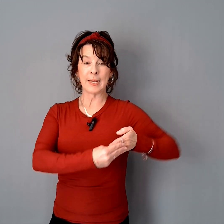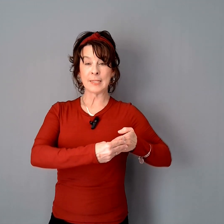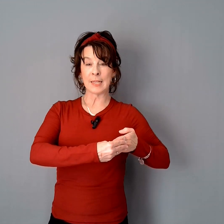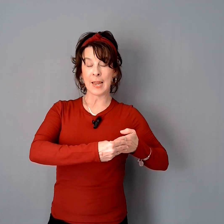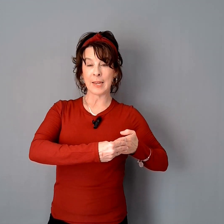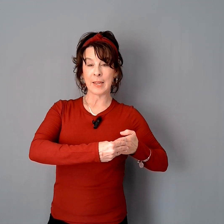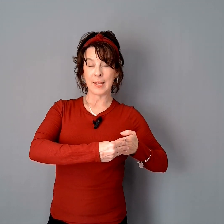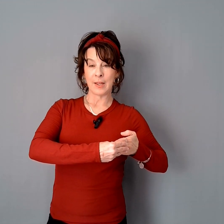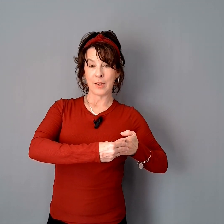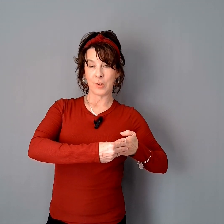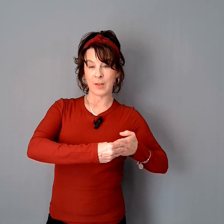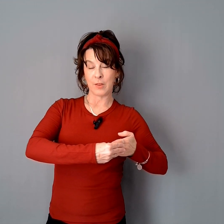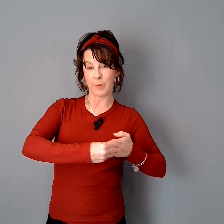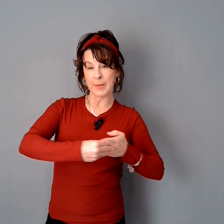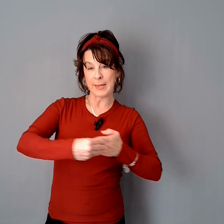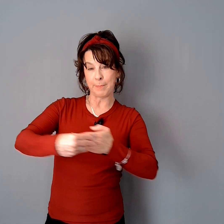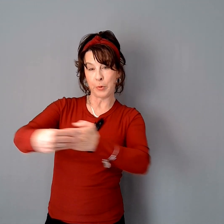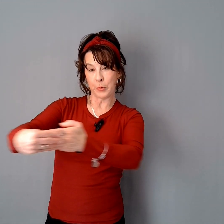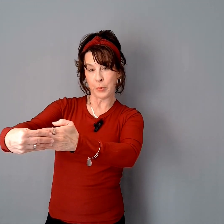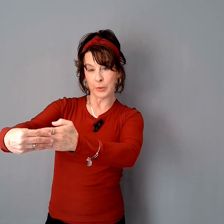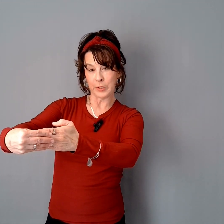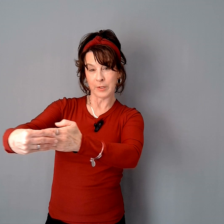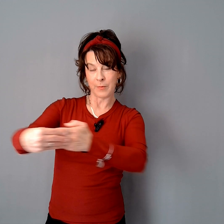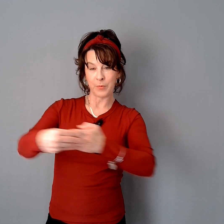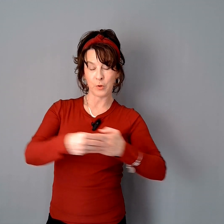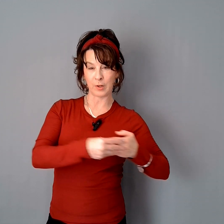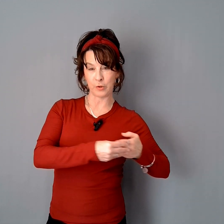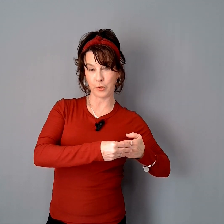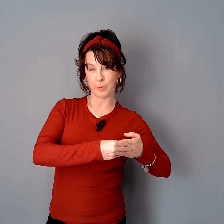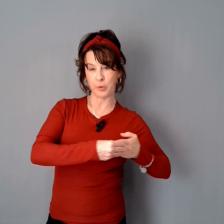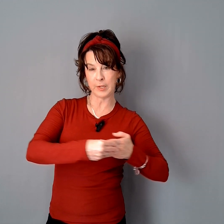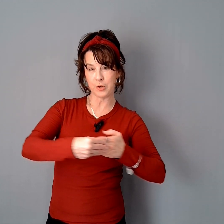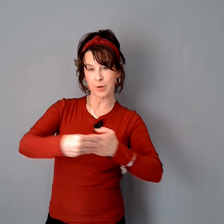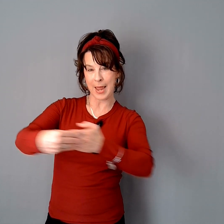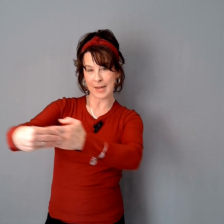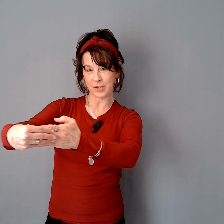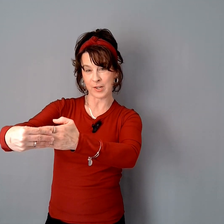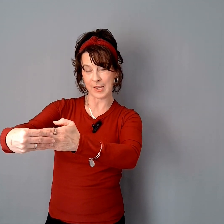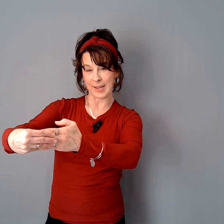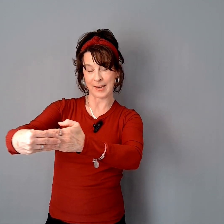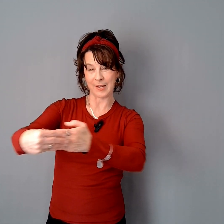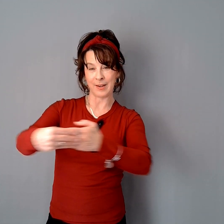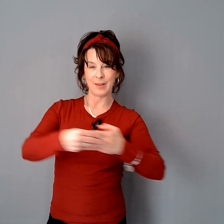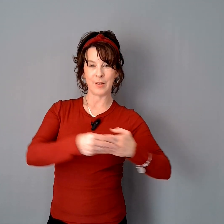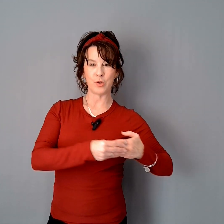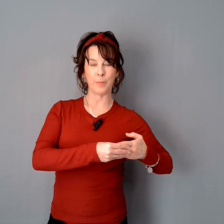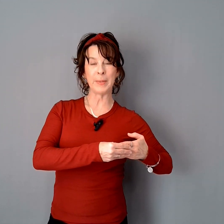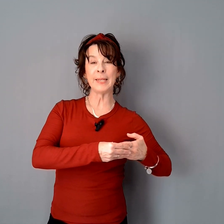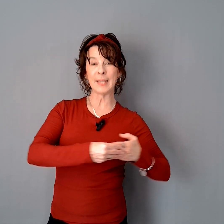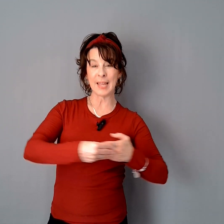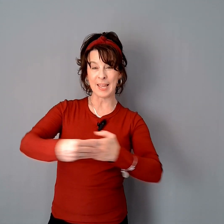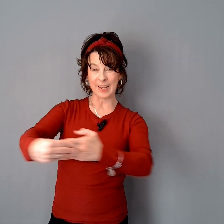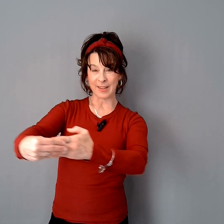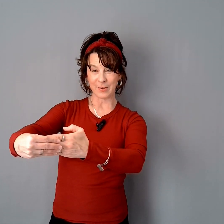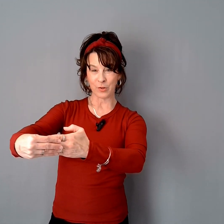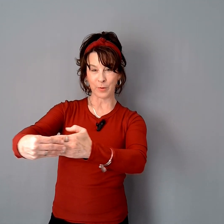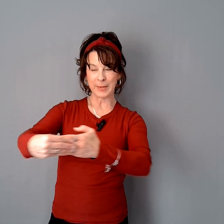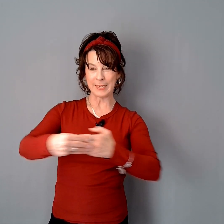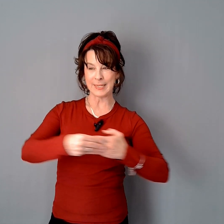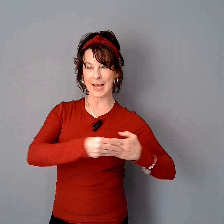it's like they're being pulled. You're pulling your action hand. You're being led. You're being